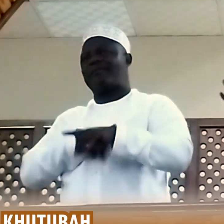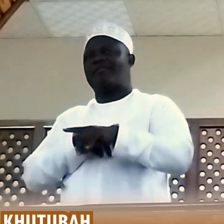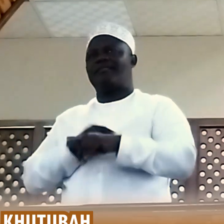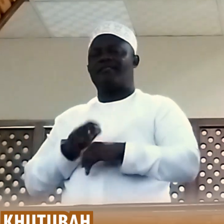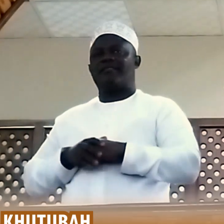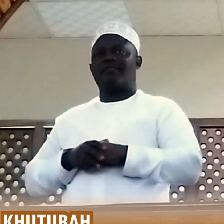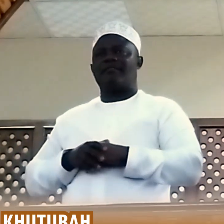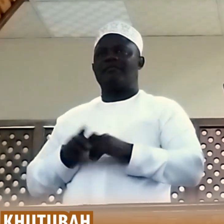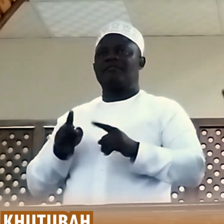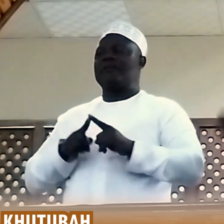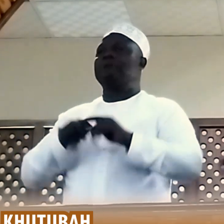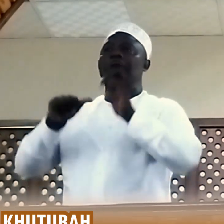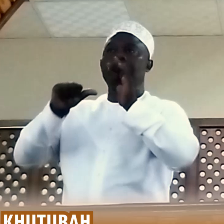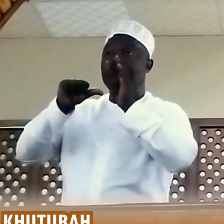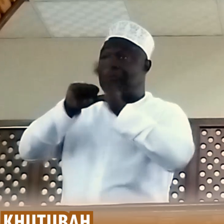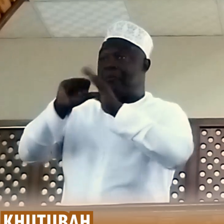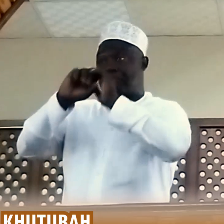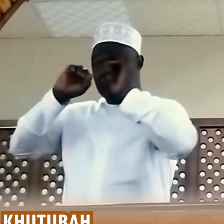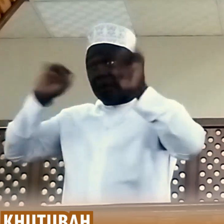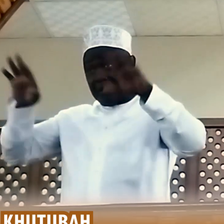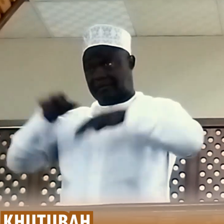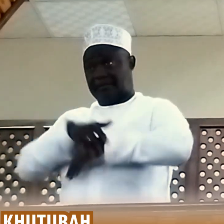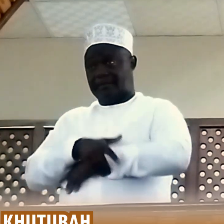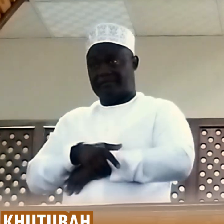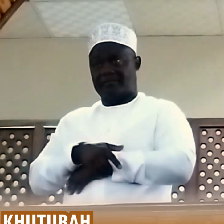naye nga tewali afaayo